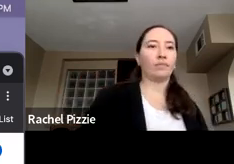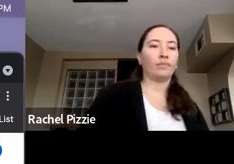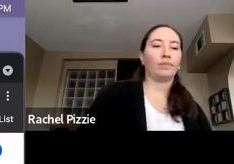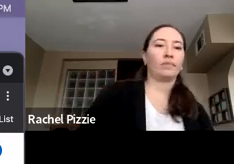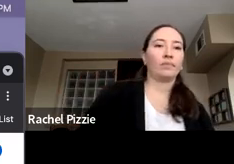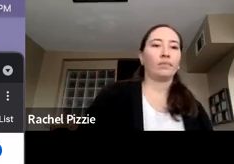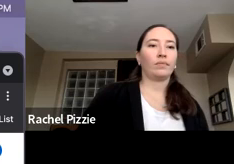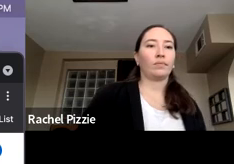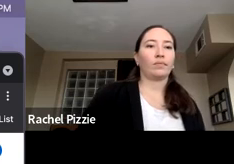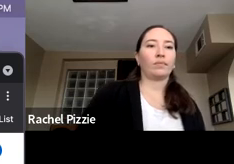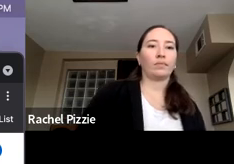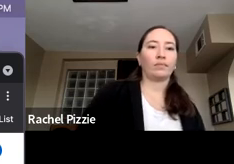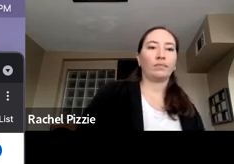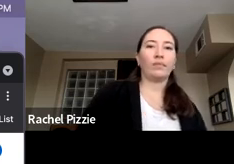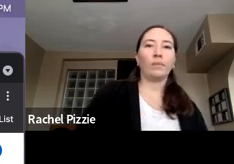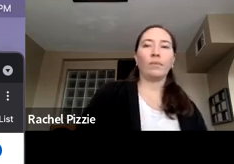it.